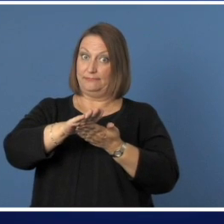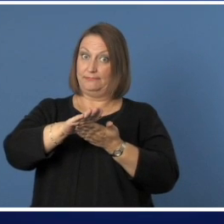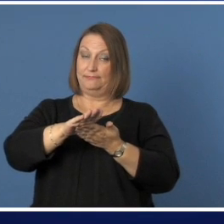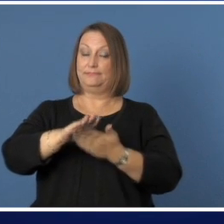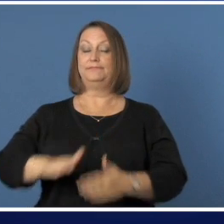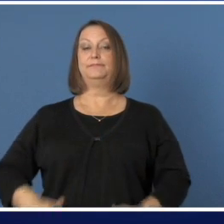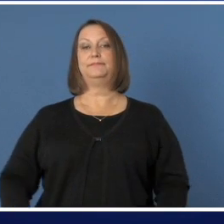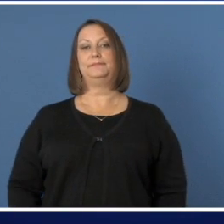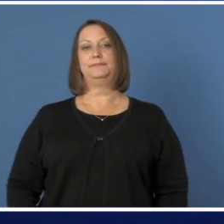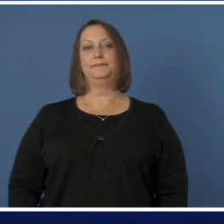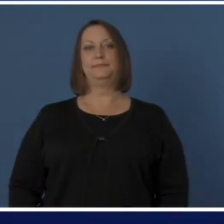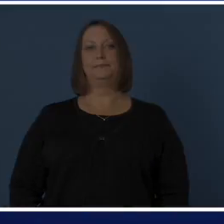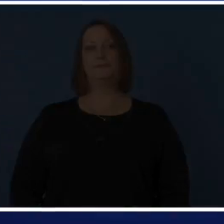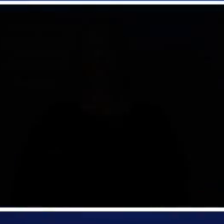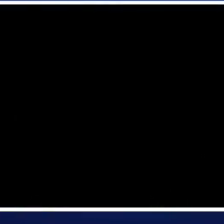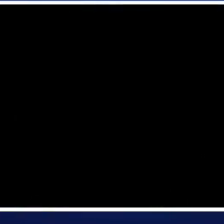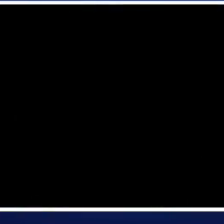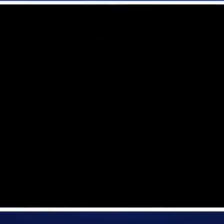agents